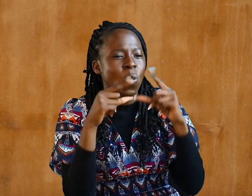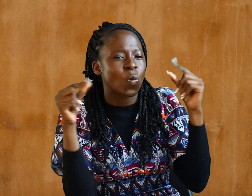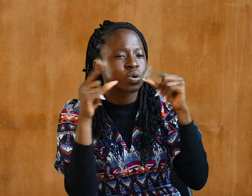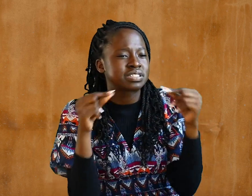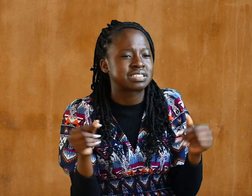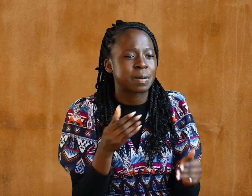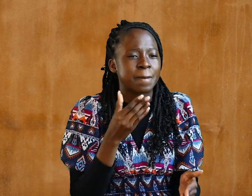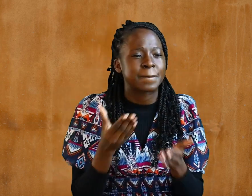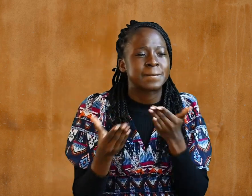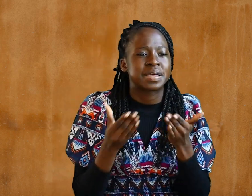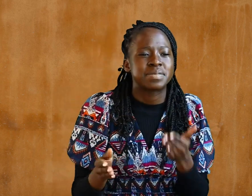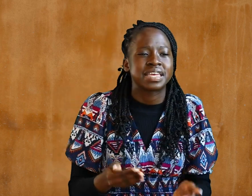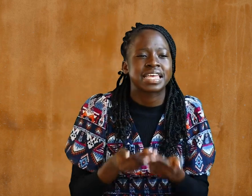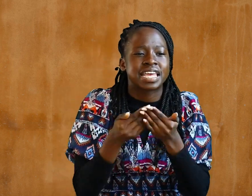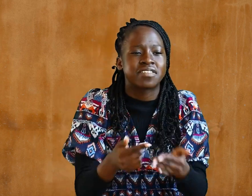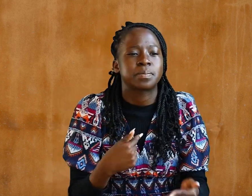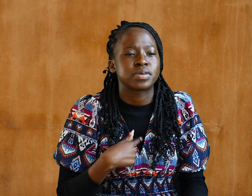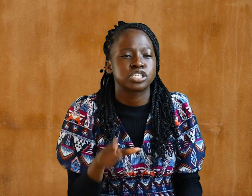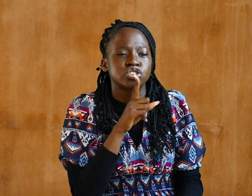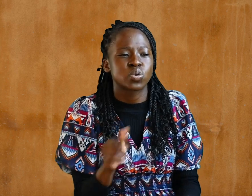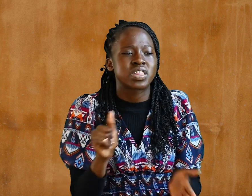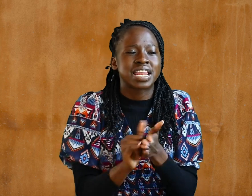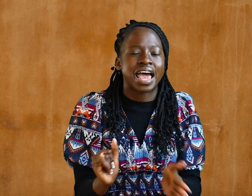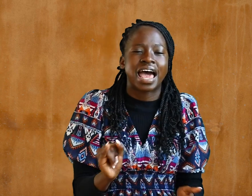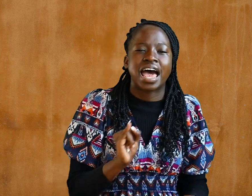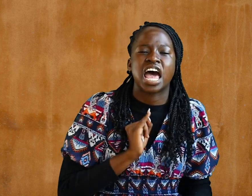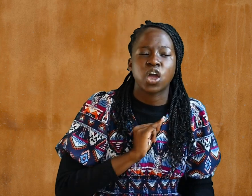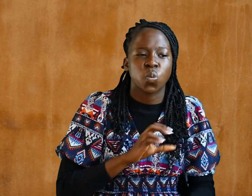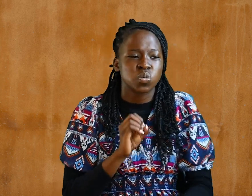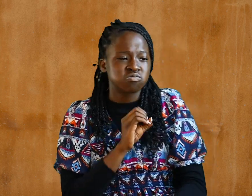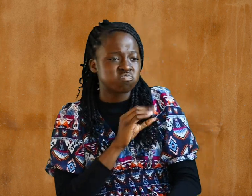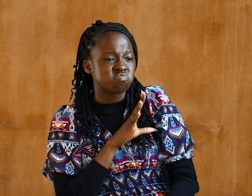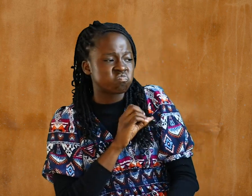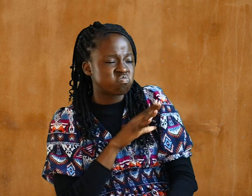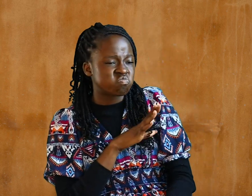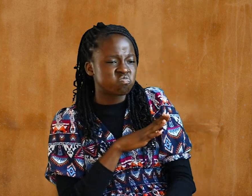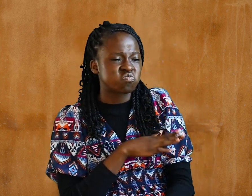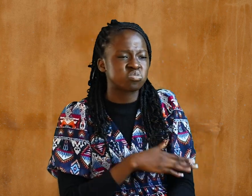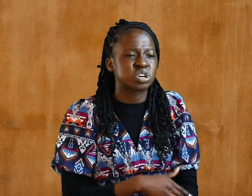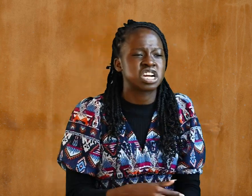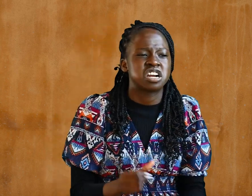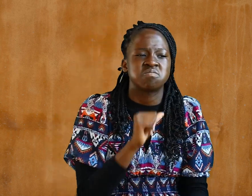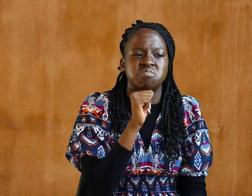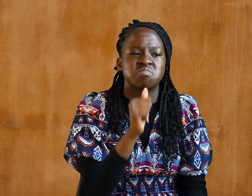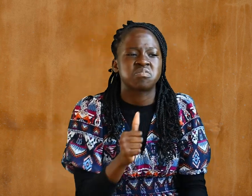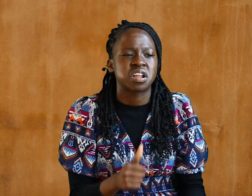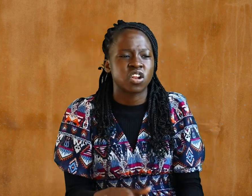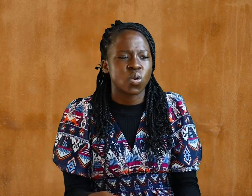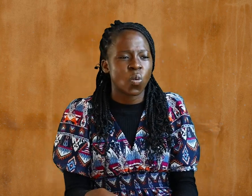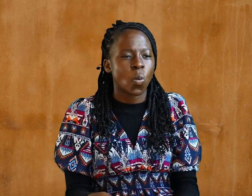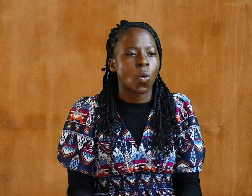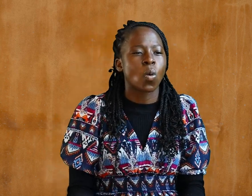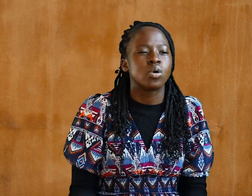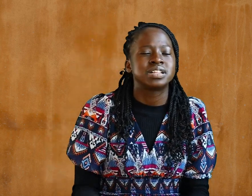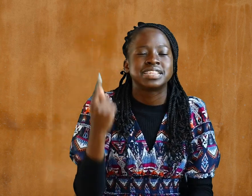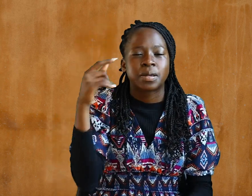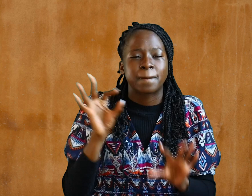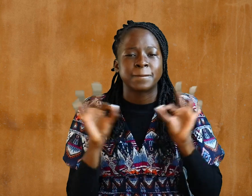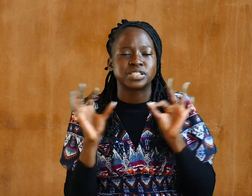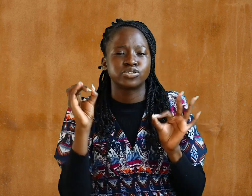that I will fearlessly make known the mystery of the gospel, for which I am